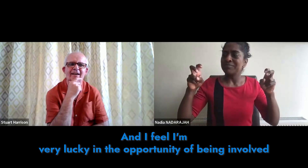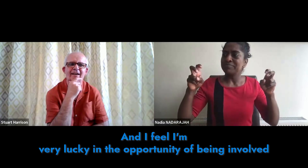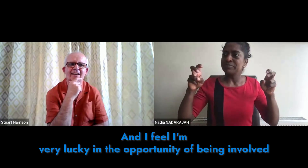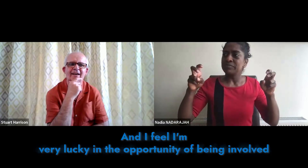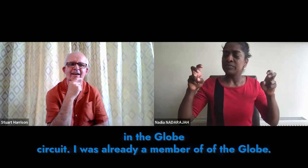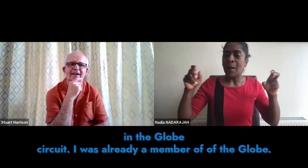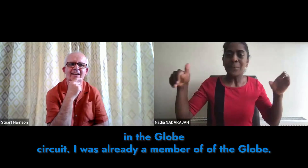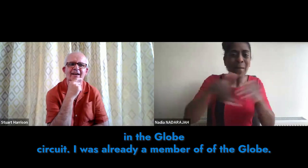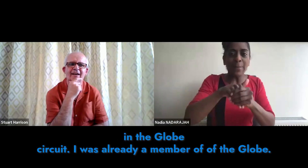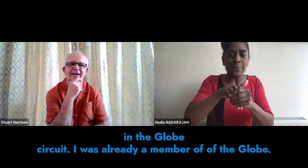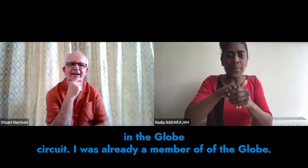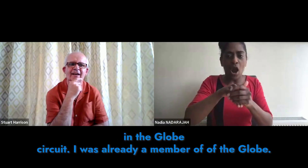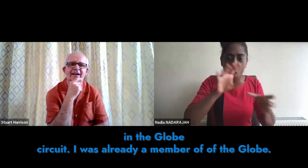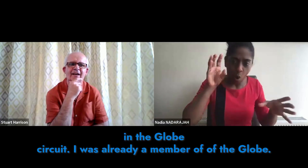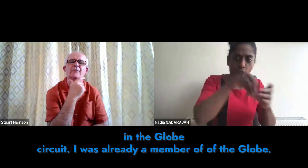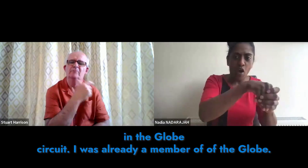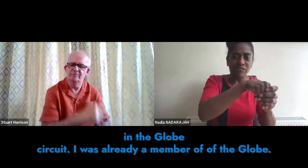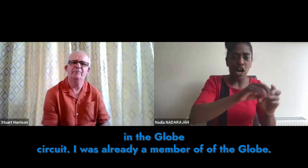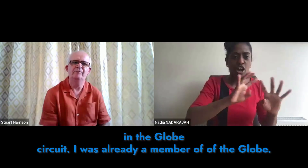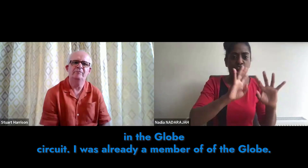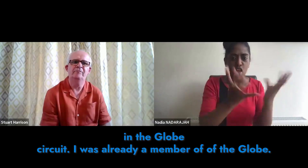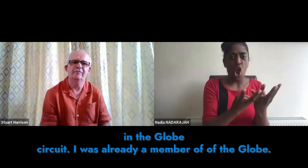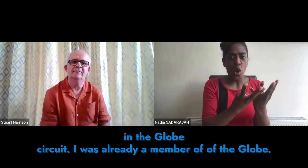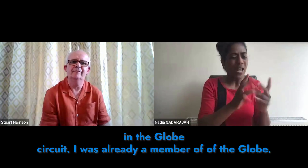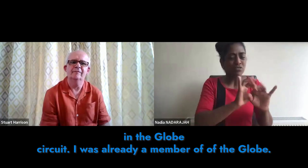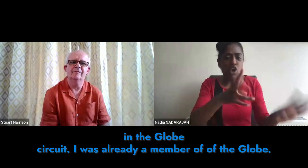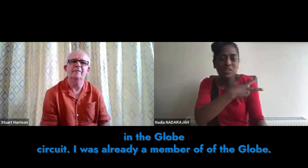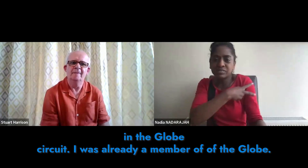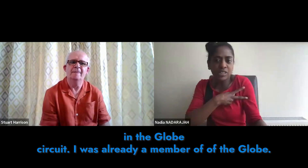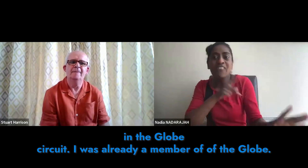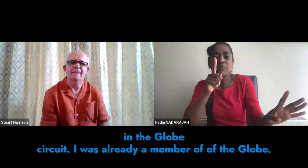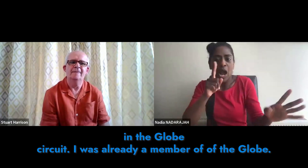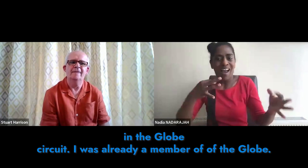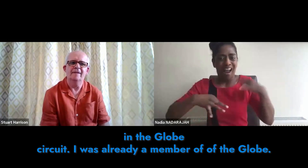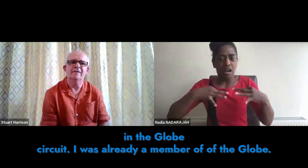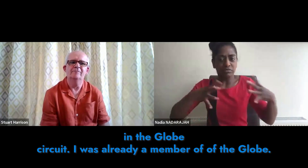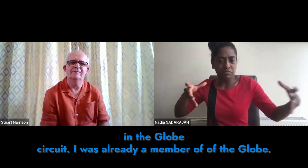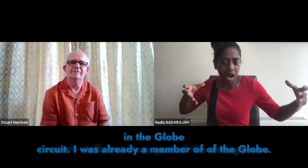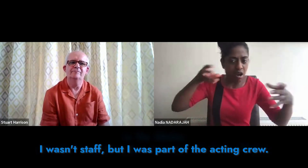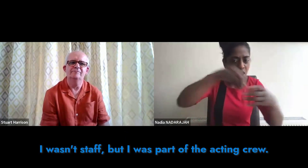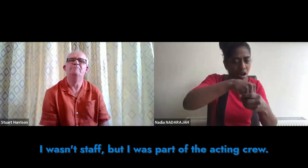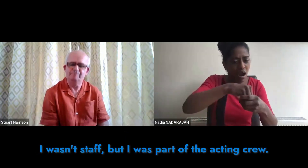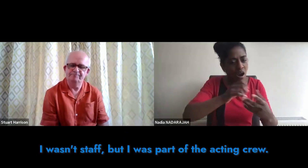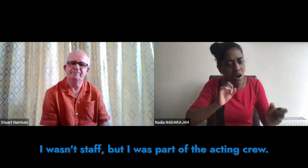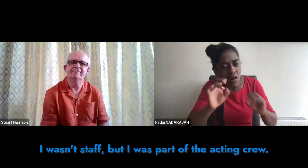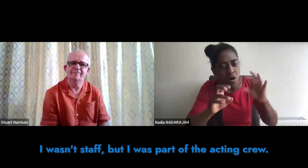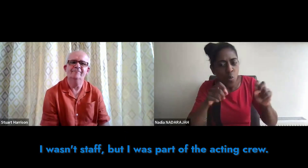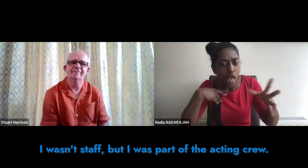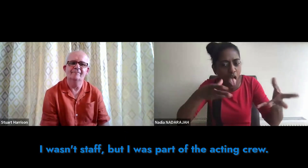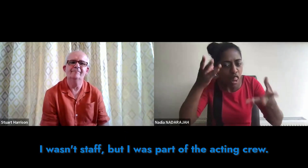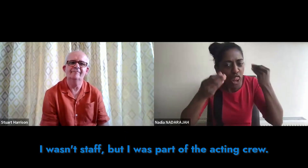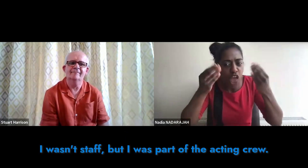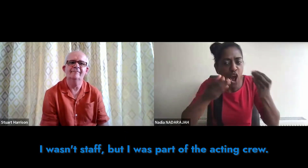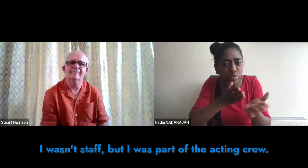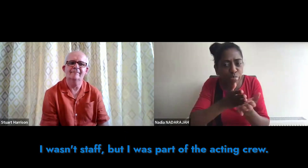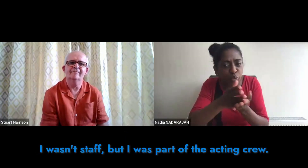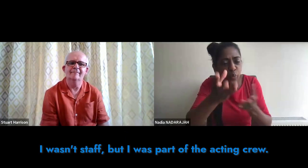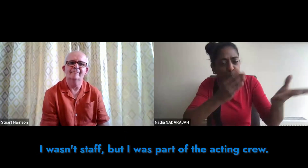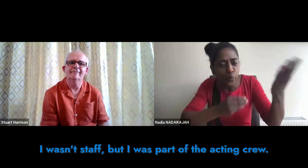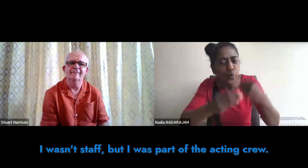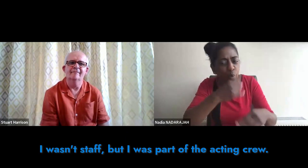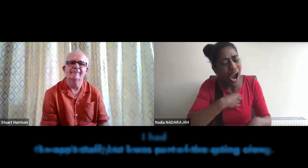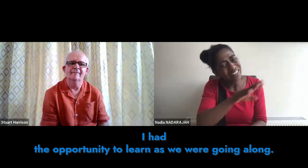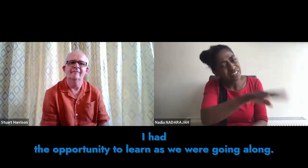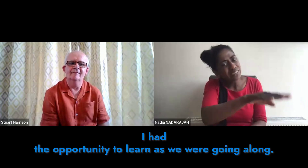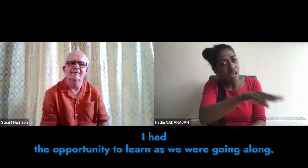being involved in the Globe circuit. I was already a member of the Globe. I wasn't staff, but I was part of the